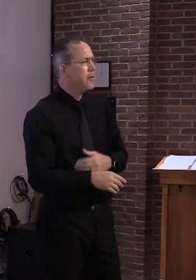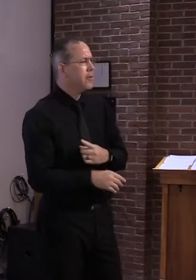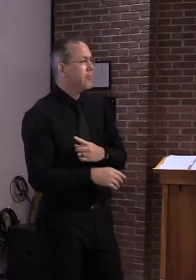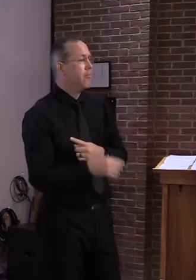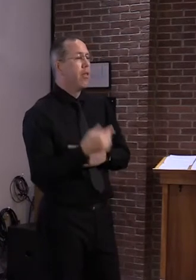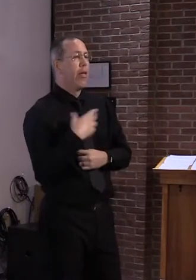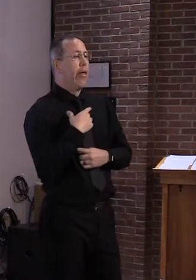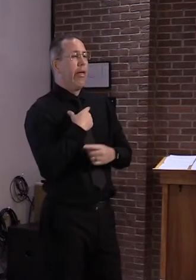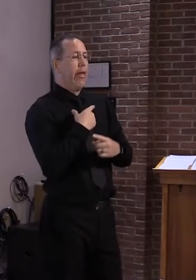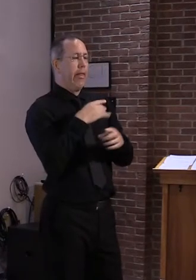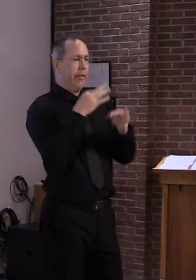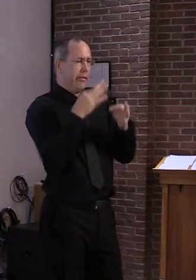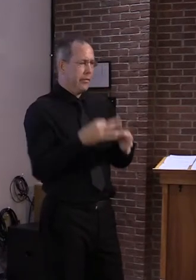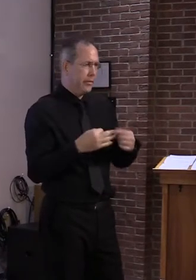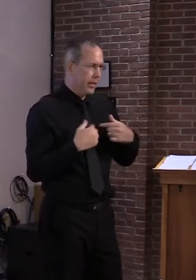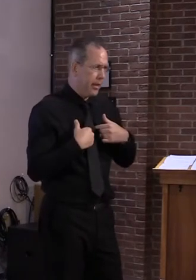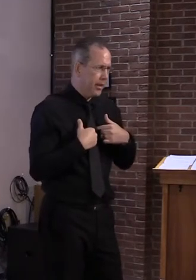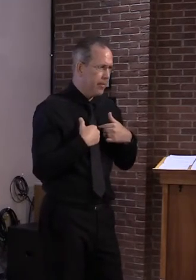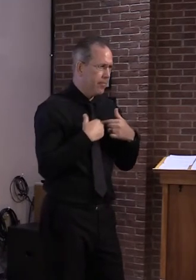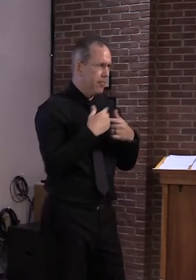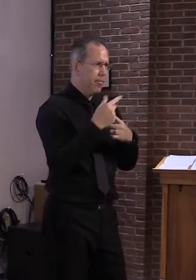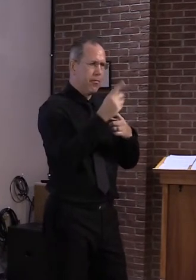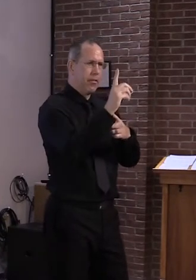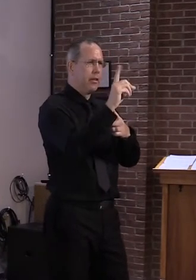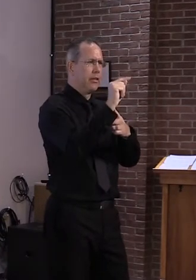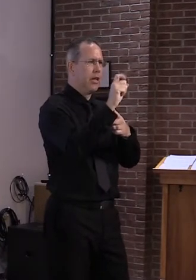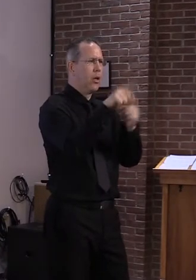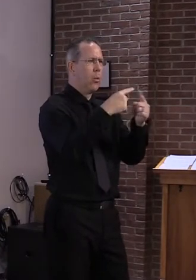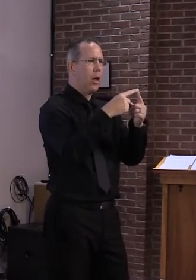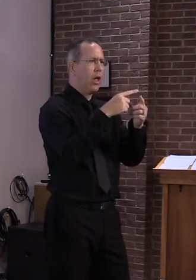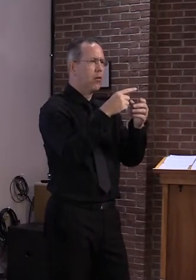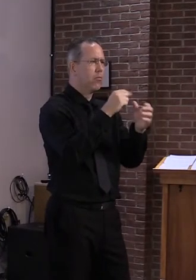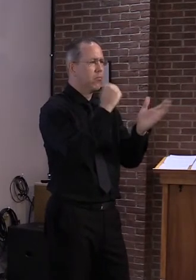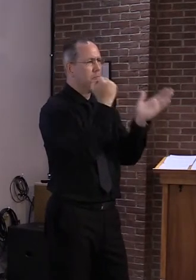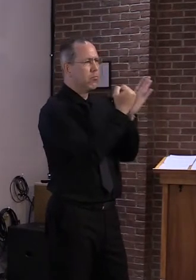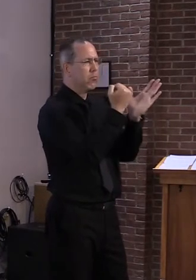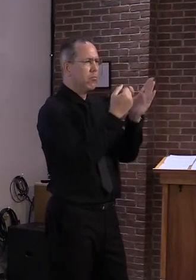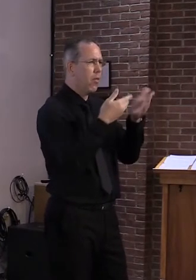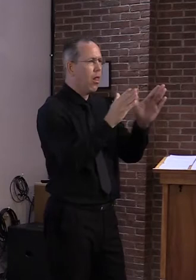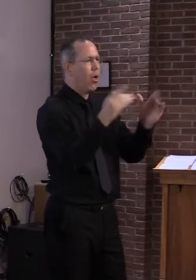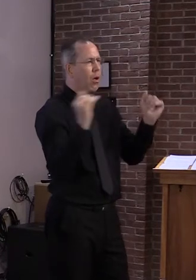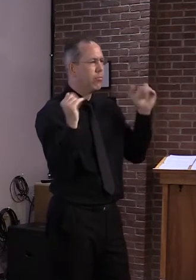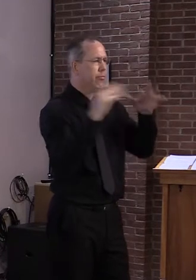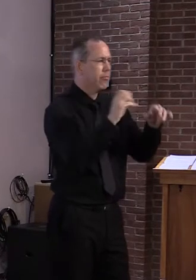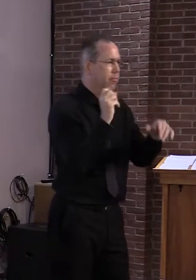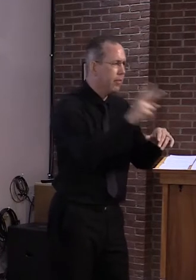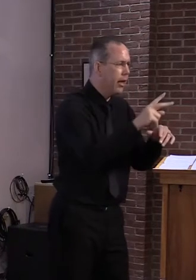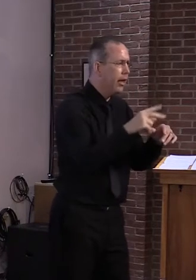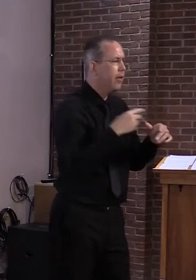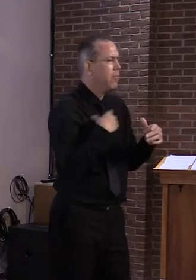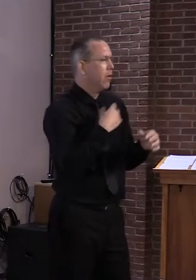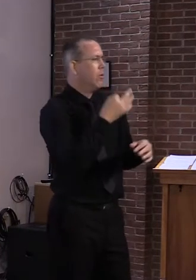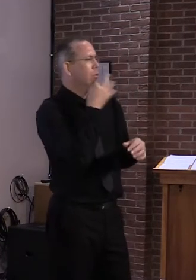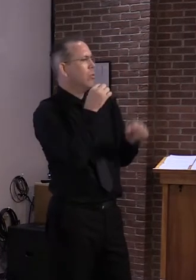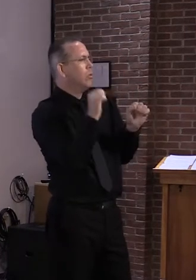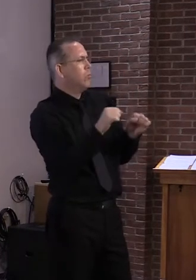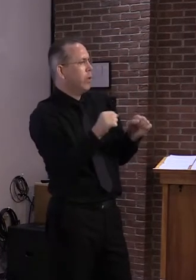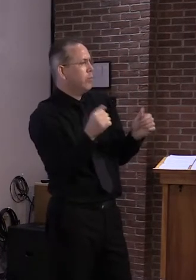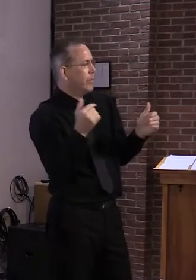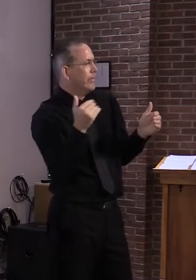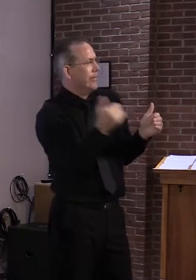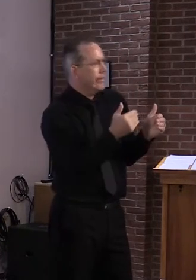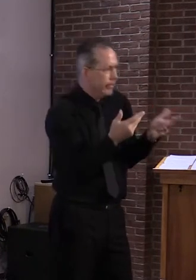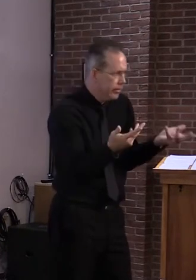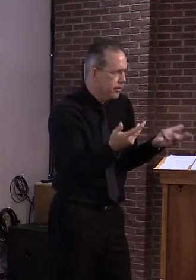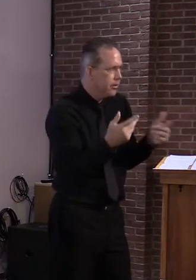thing I can say right now is as soon as possible. At the same time, we want to make sure we have the protections